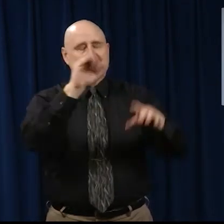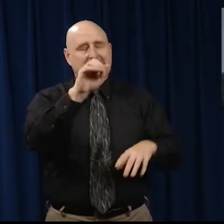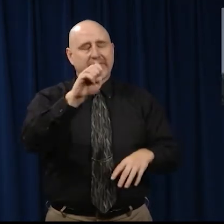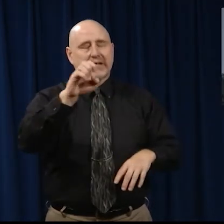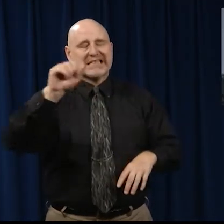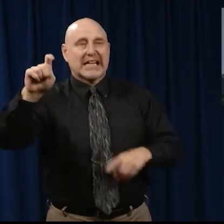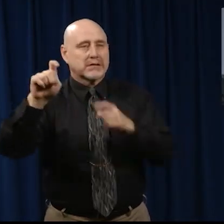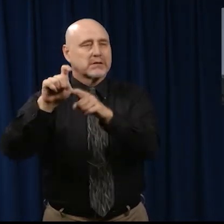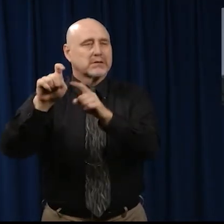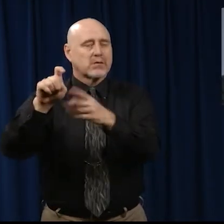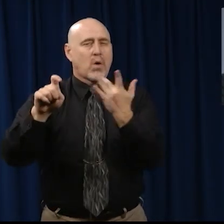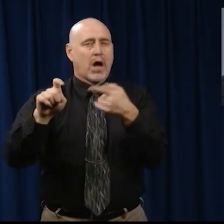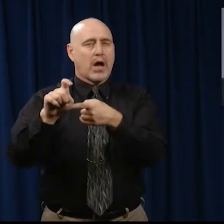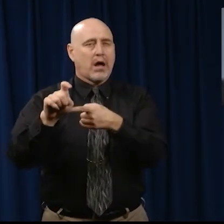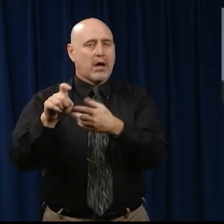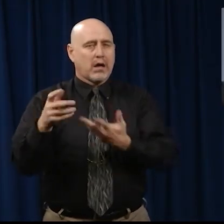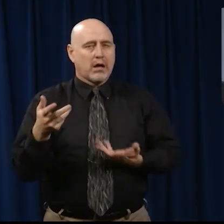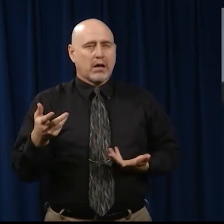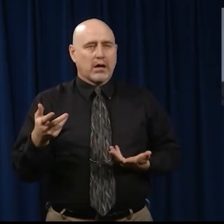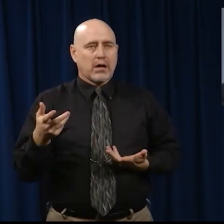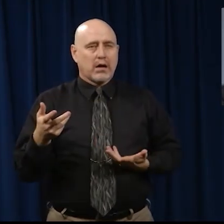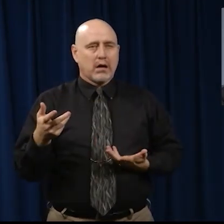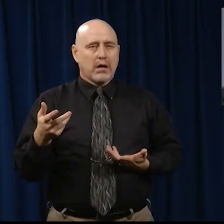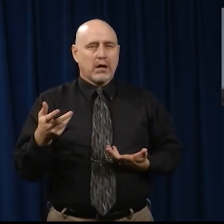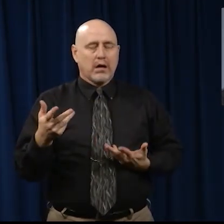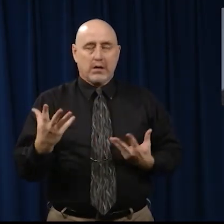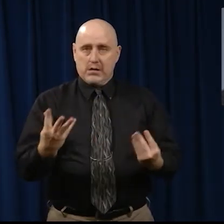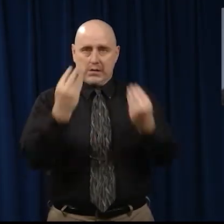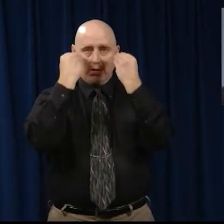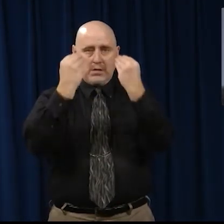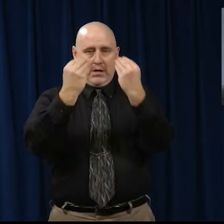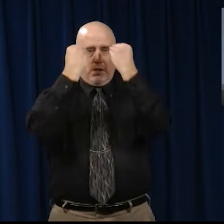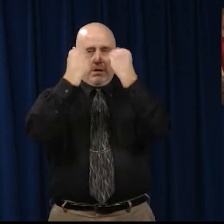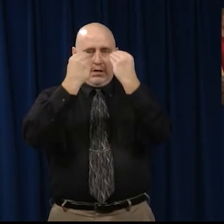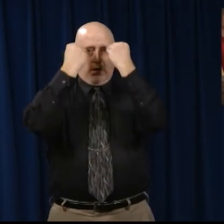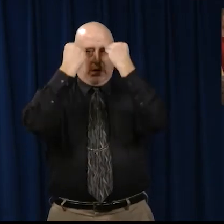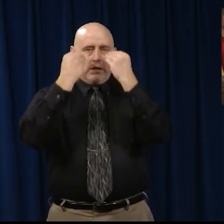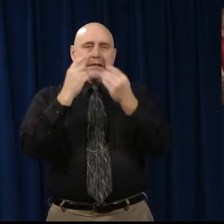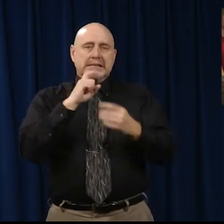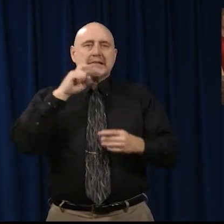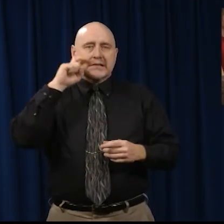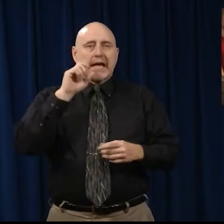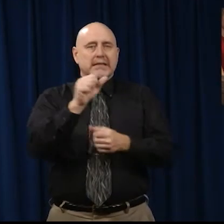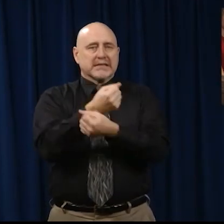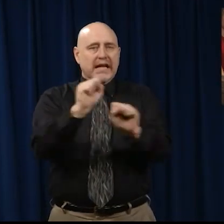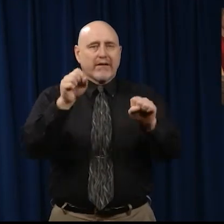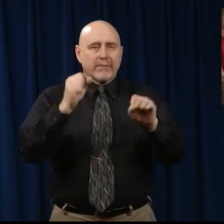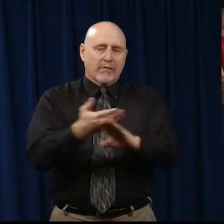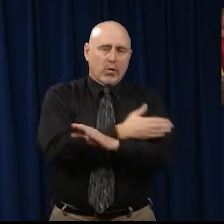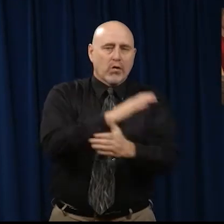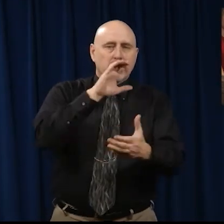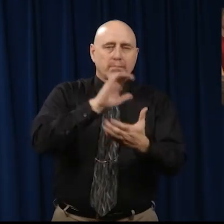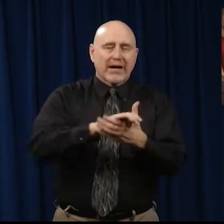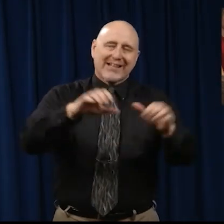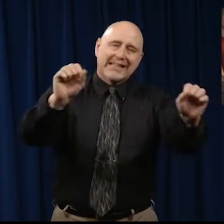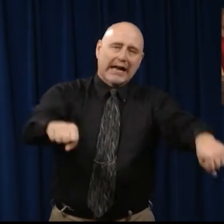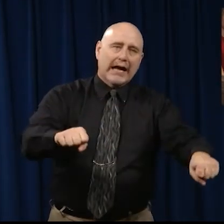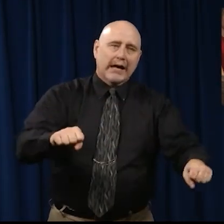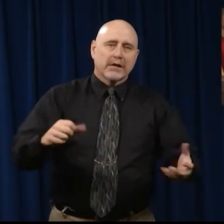about to everybody's mind? Sex. Well, because we are taught that there is a way to have sex before you're married and it